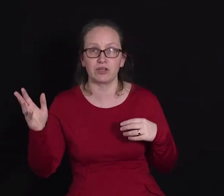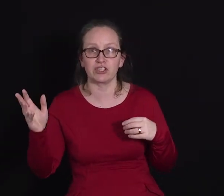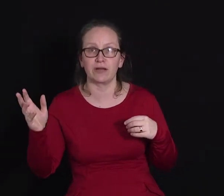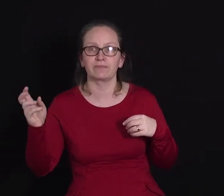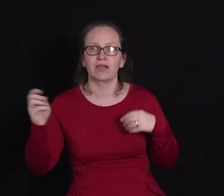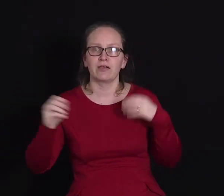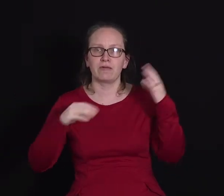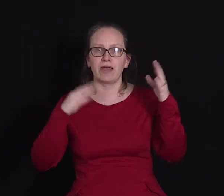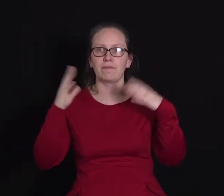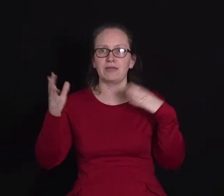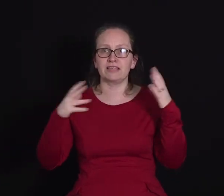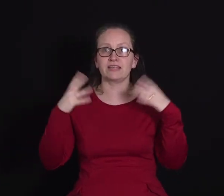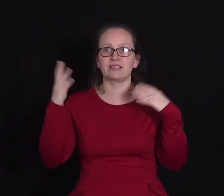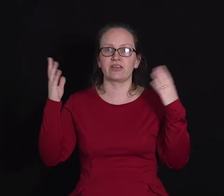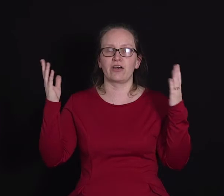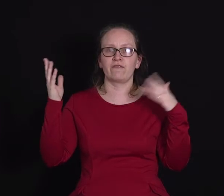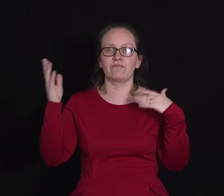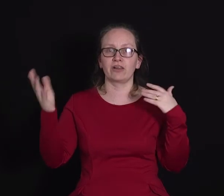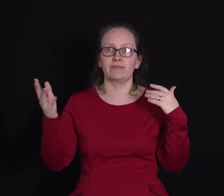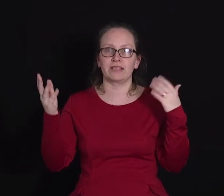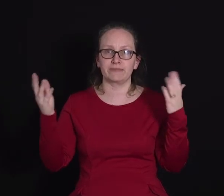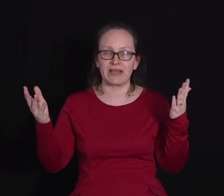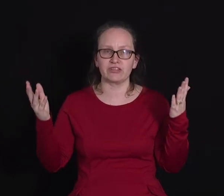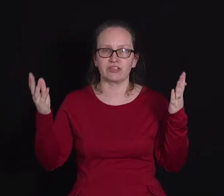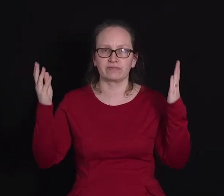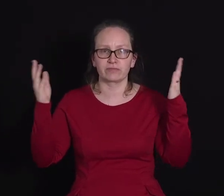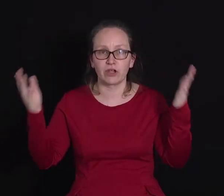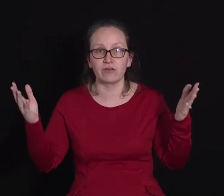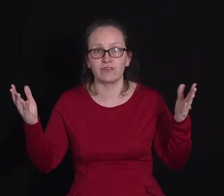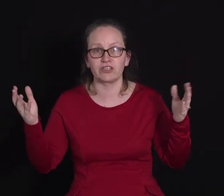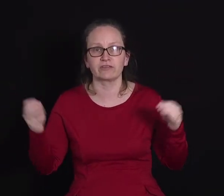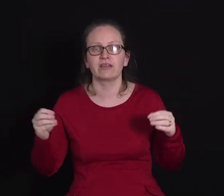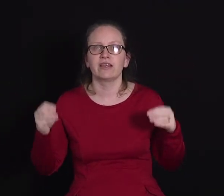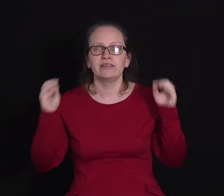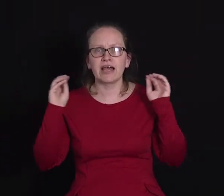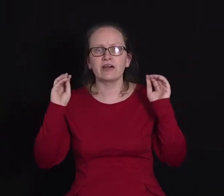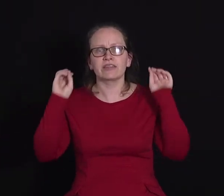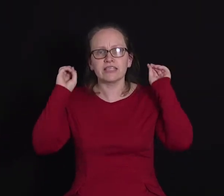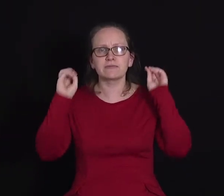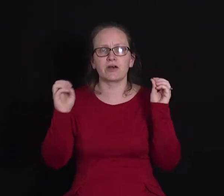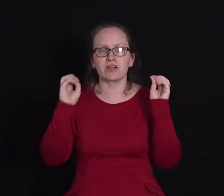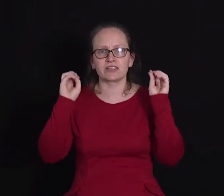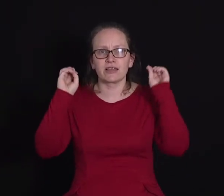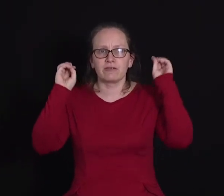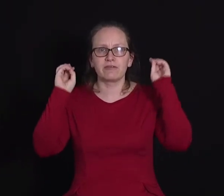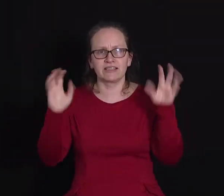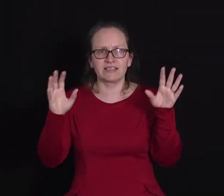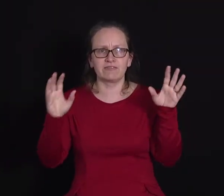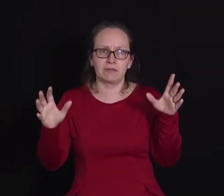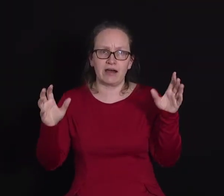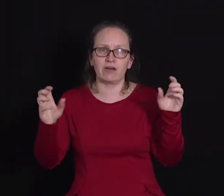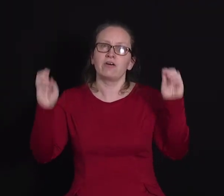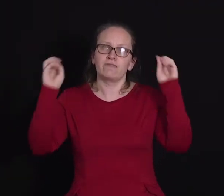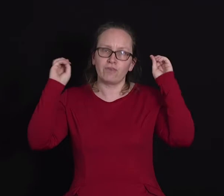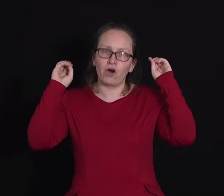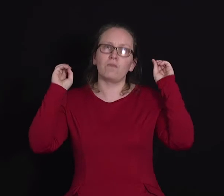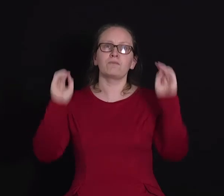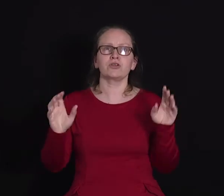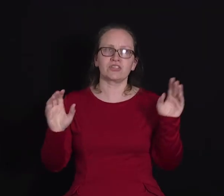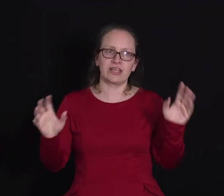temperature, where beta is the volume expansion coefficient. Now, this works relatively well for most